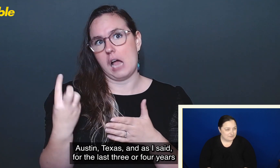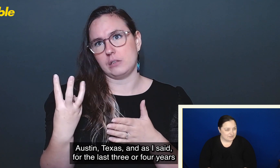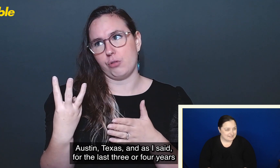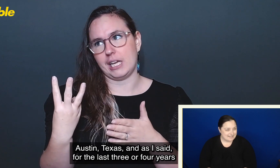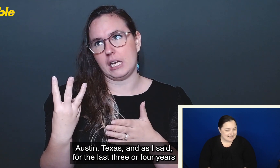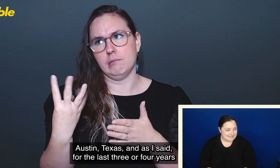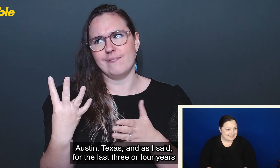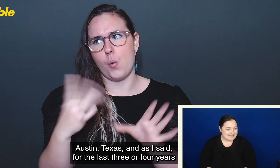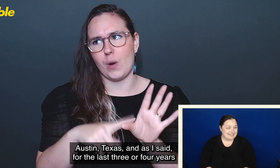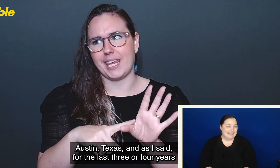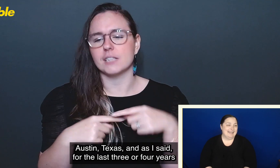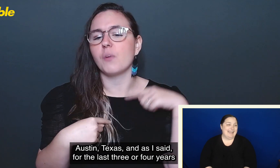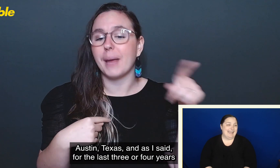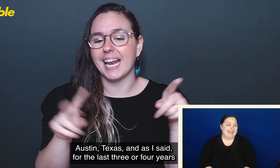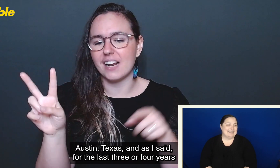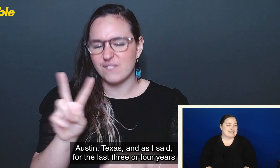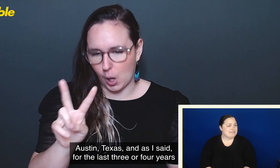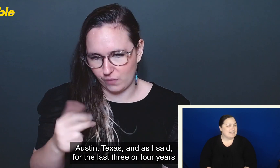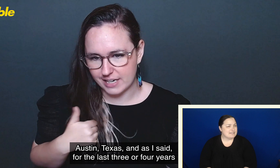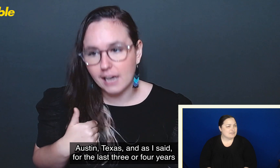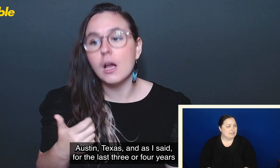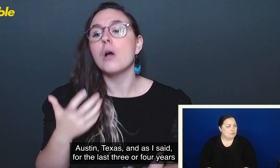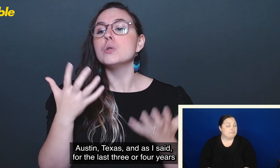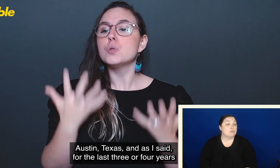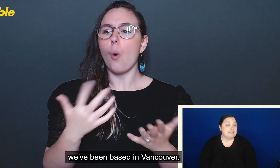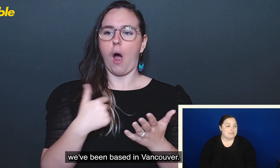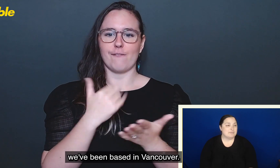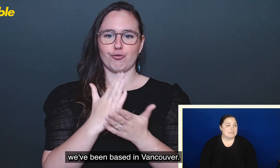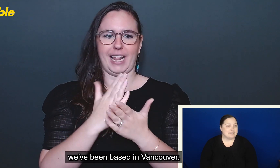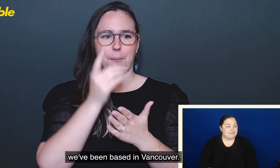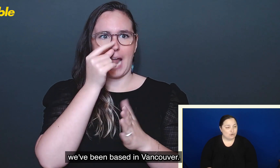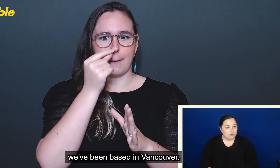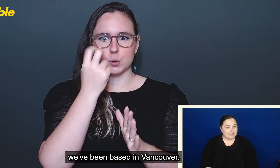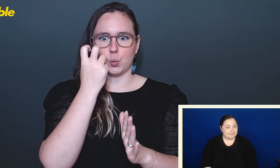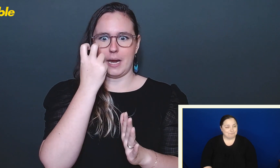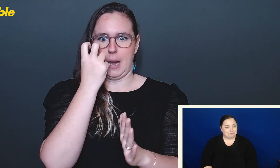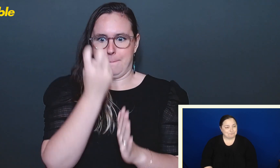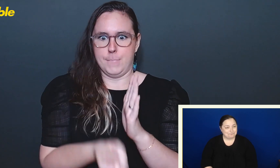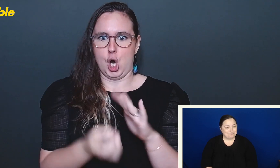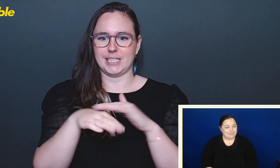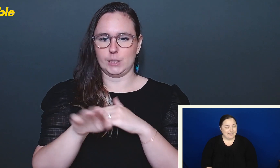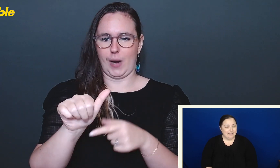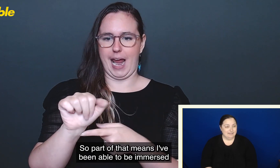Then we moved to Austin, Texas. And as I said, for the last 3 or 4 years, we've been based in Vancouver.